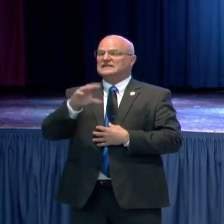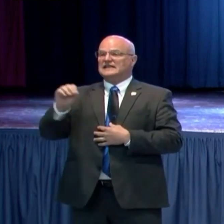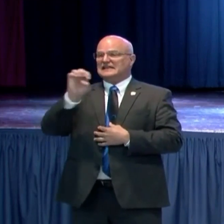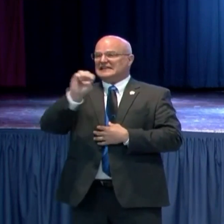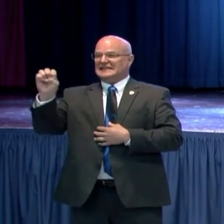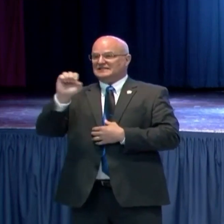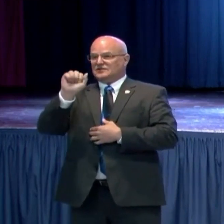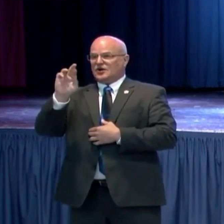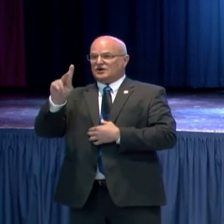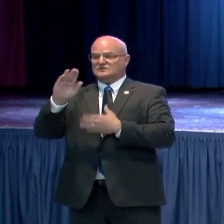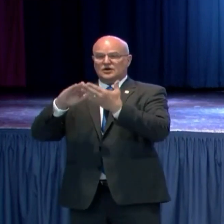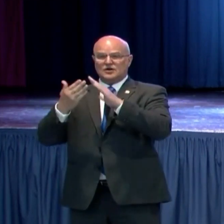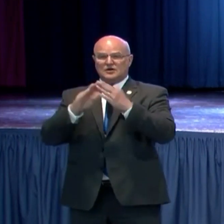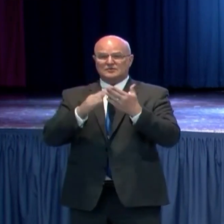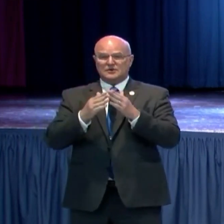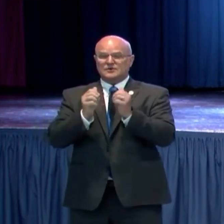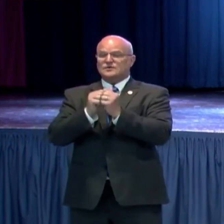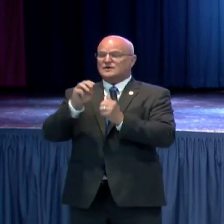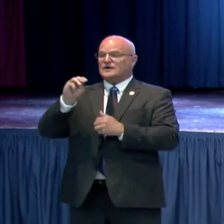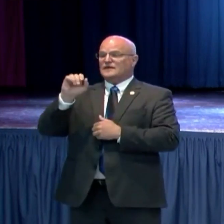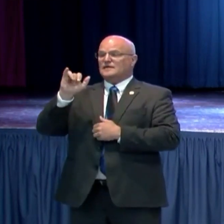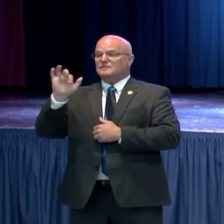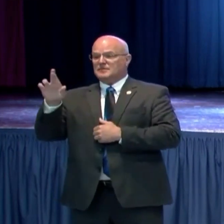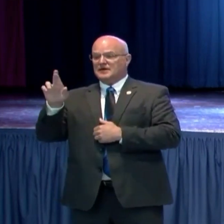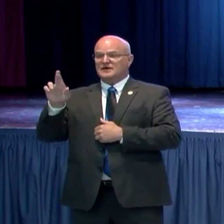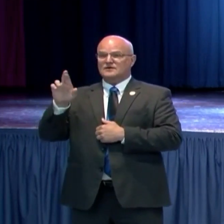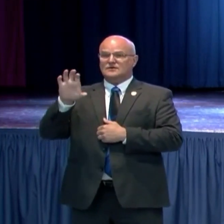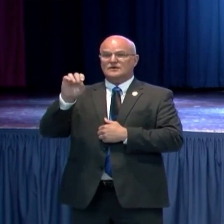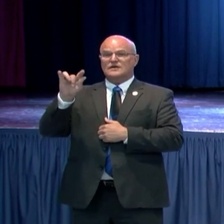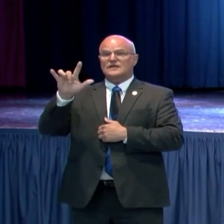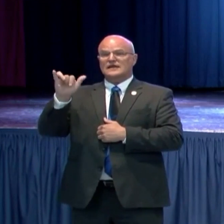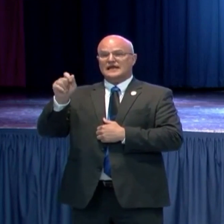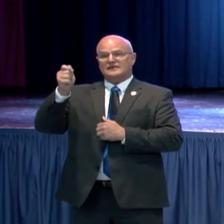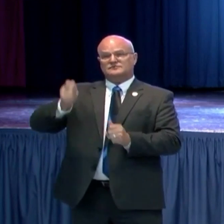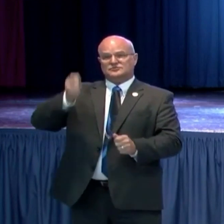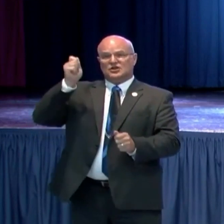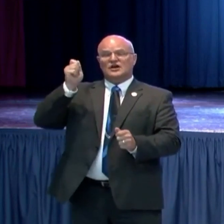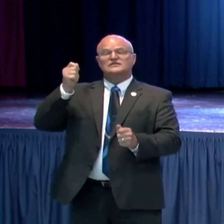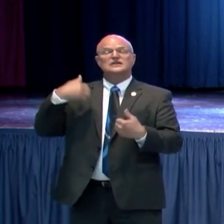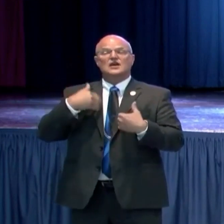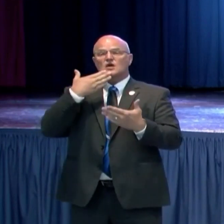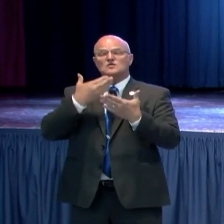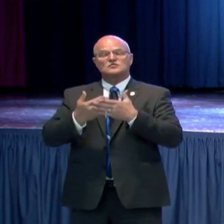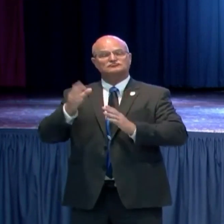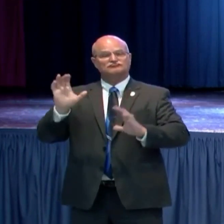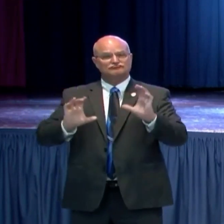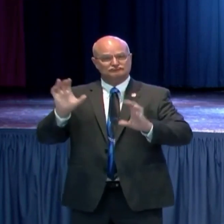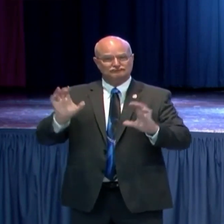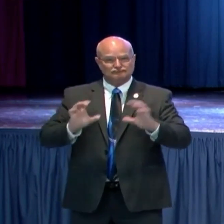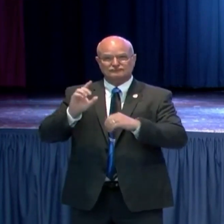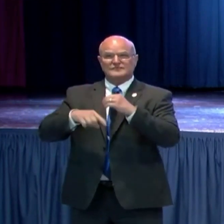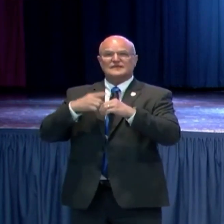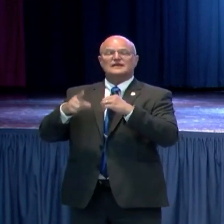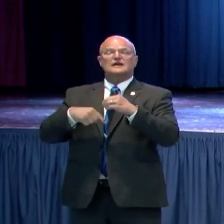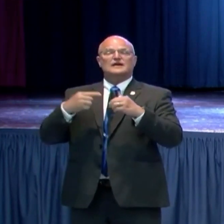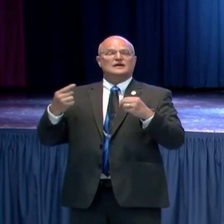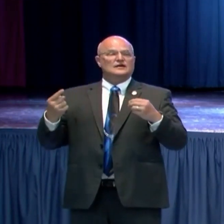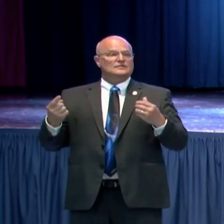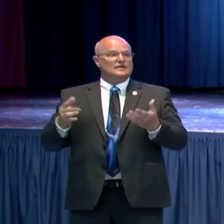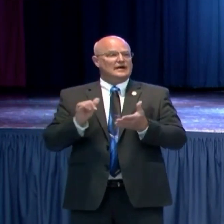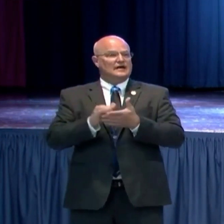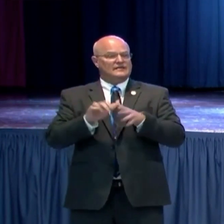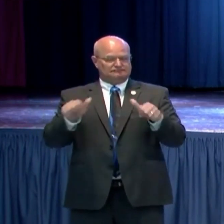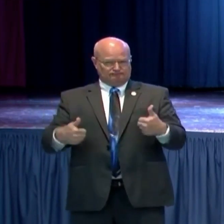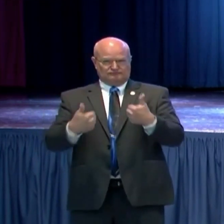Eastern Arkansas community with the mayor, the county judge, and we had a very good conversation about